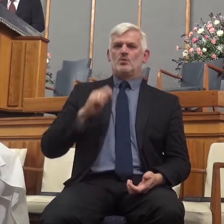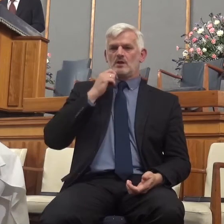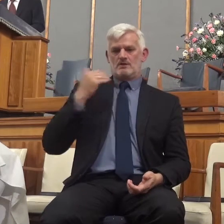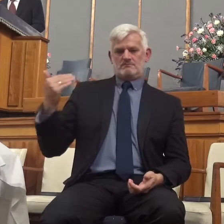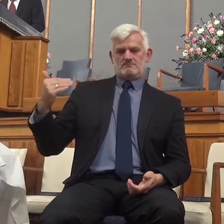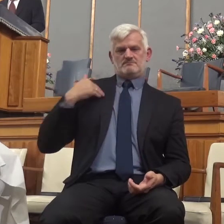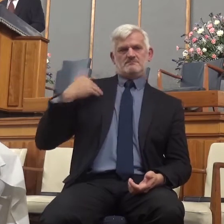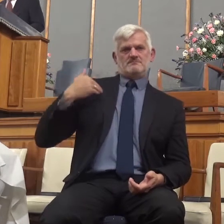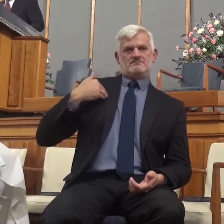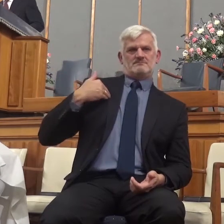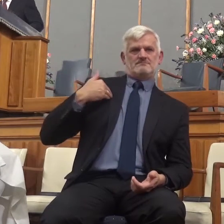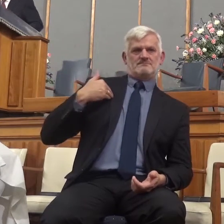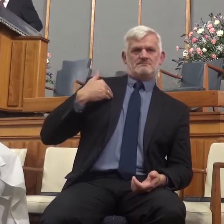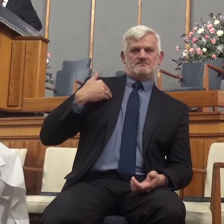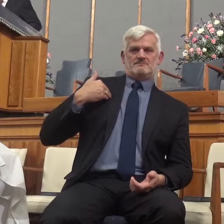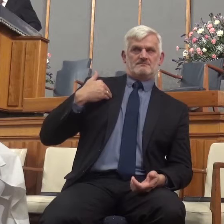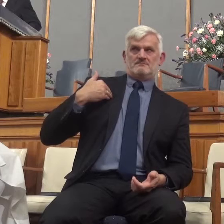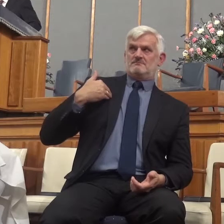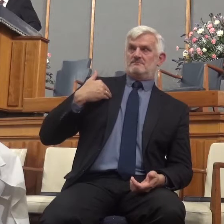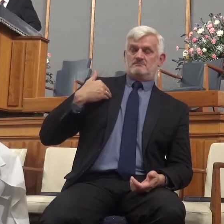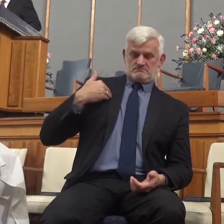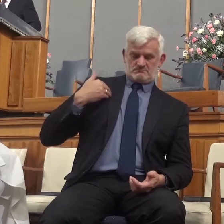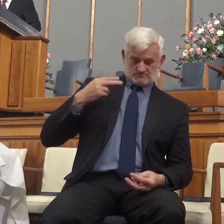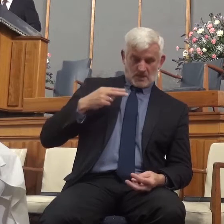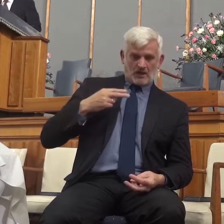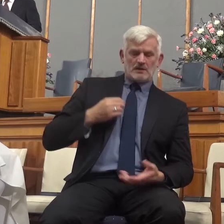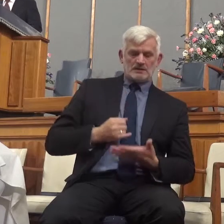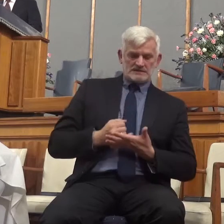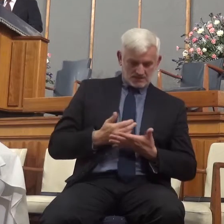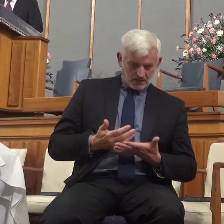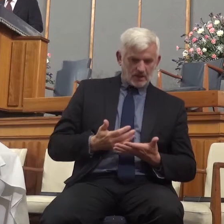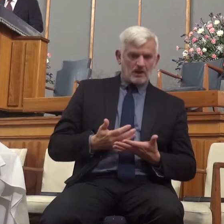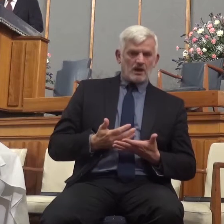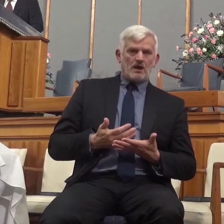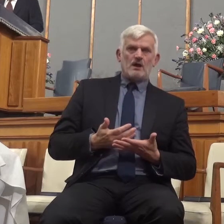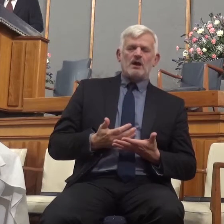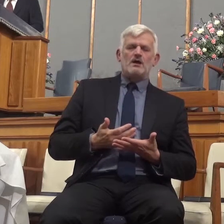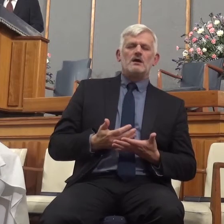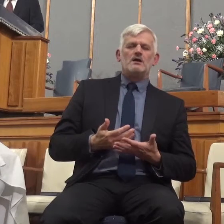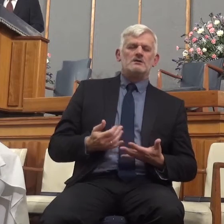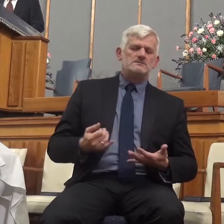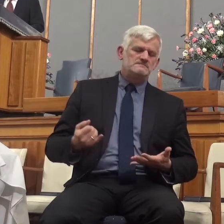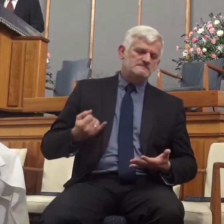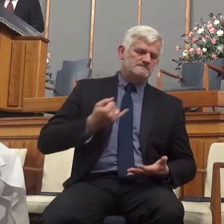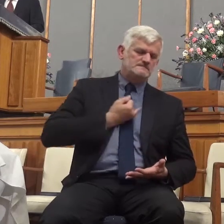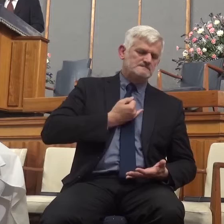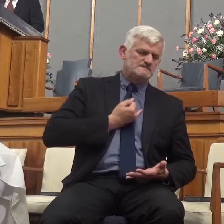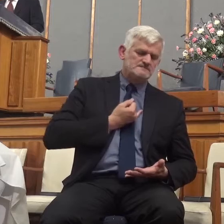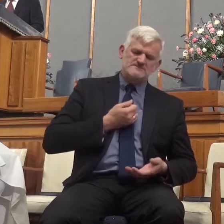heart so that I see my sin and I repent before him and I trust in